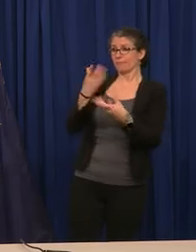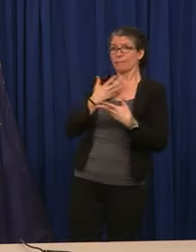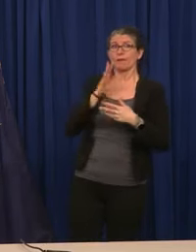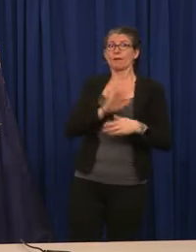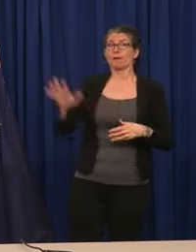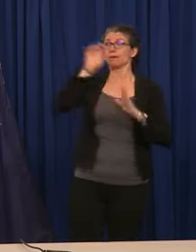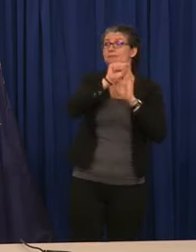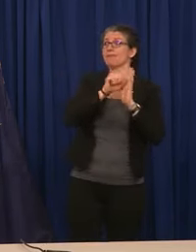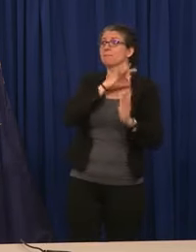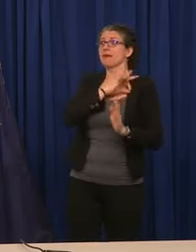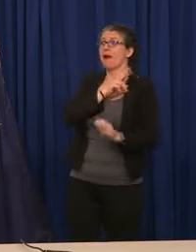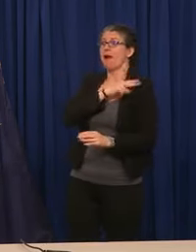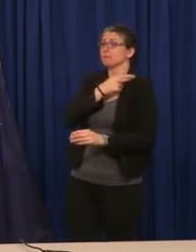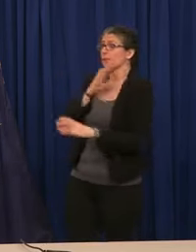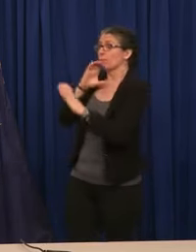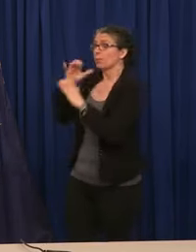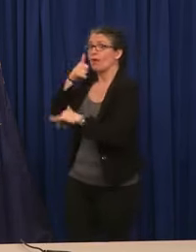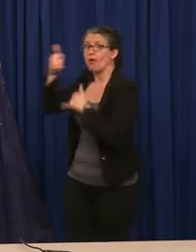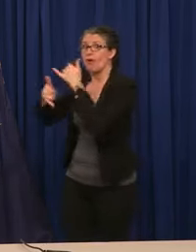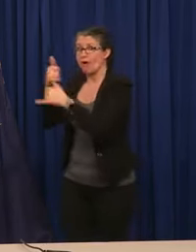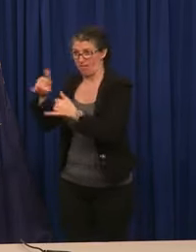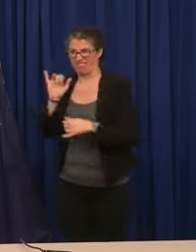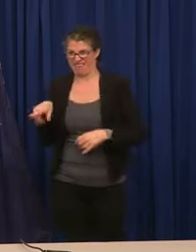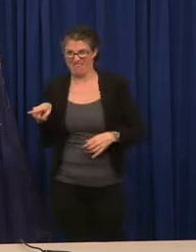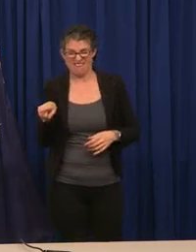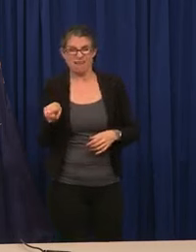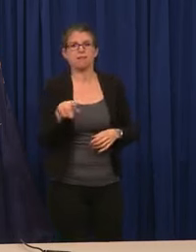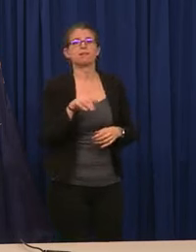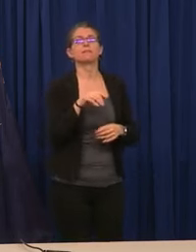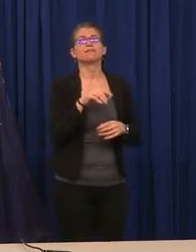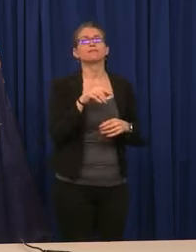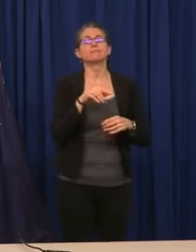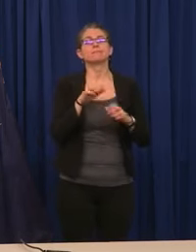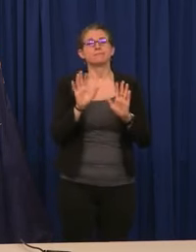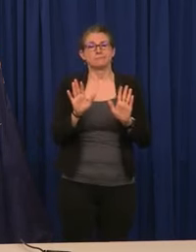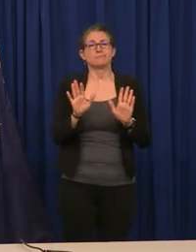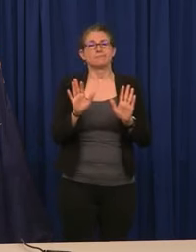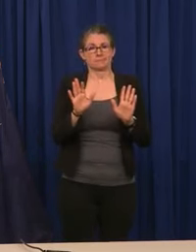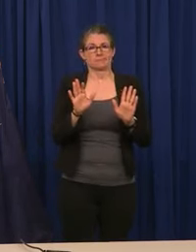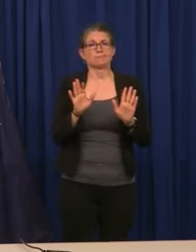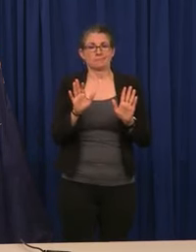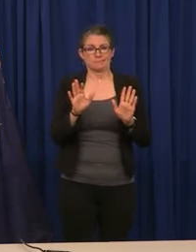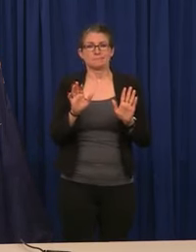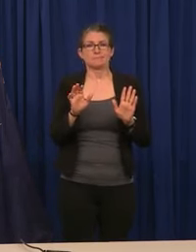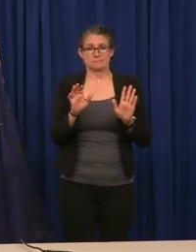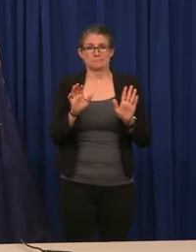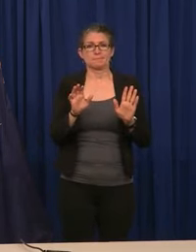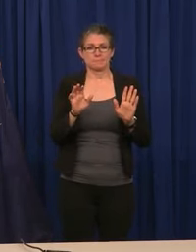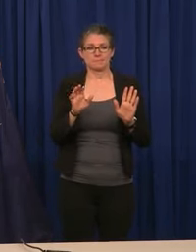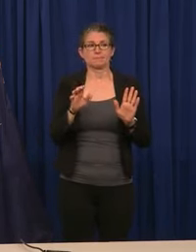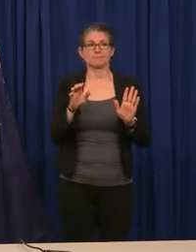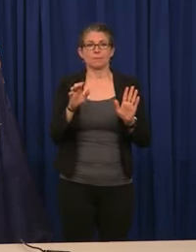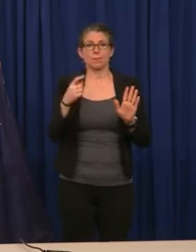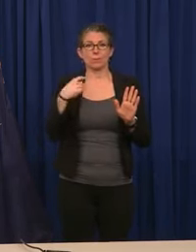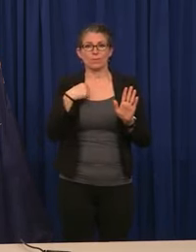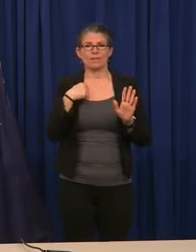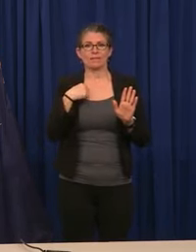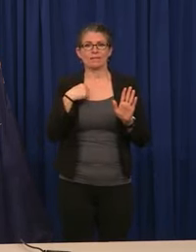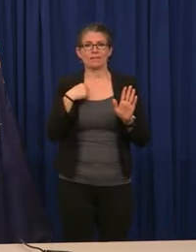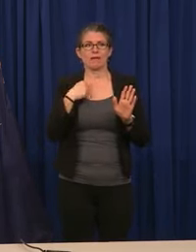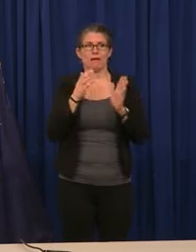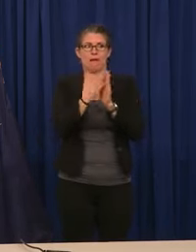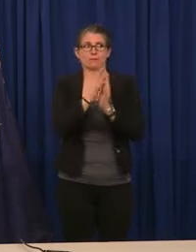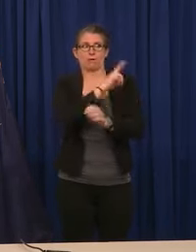we're actually at the point now where maybe a couple of weeks ago, one single person at the hospital may have been able to compile all the